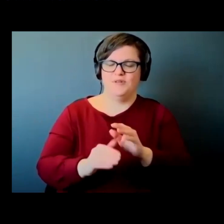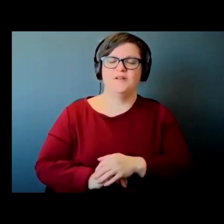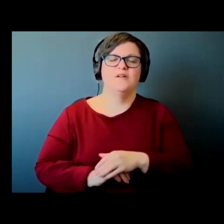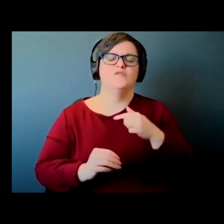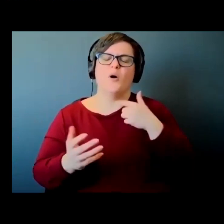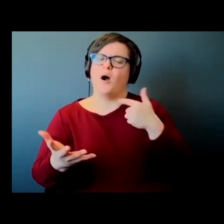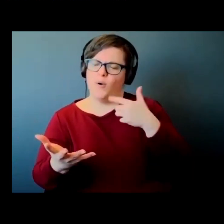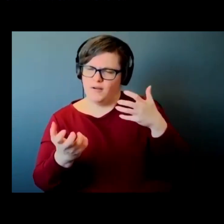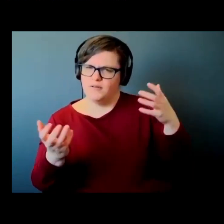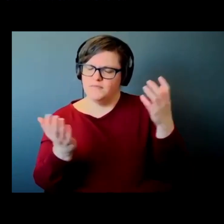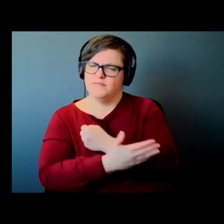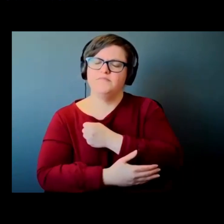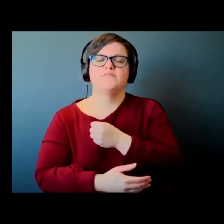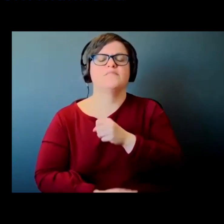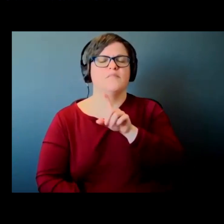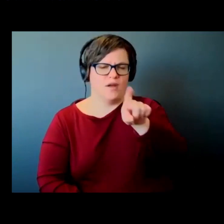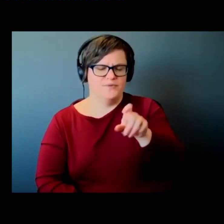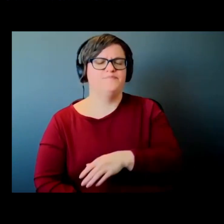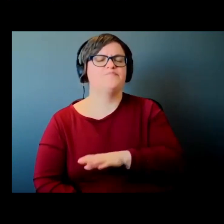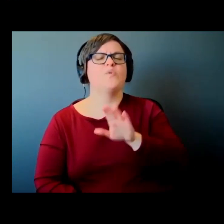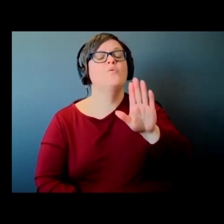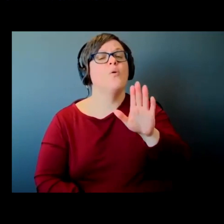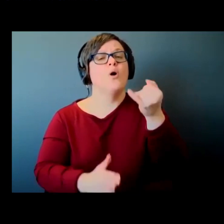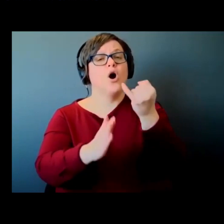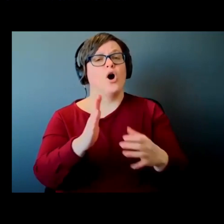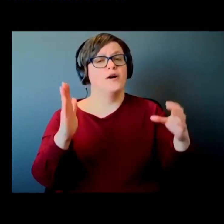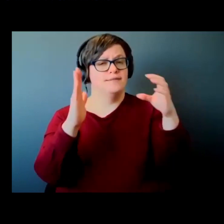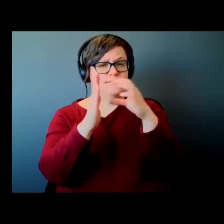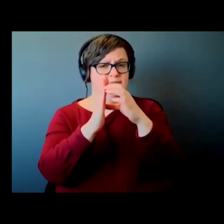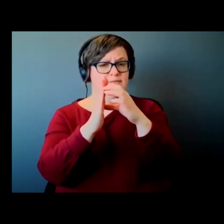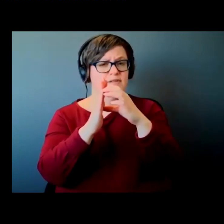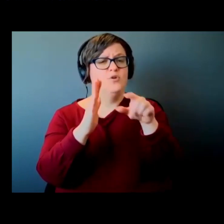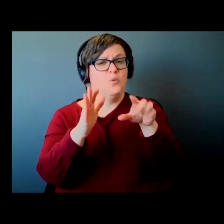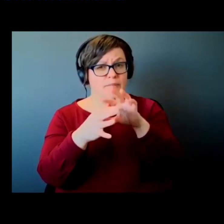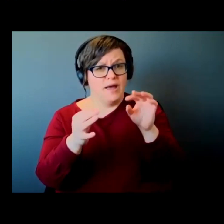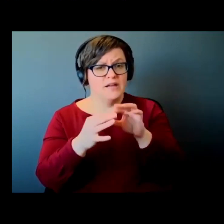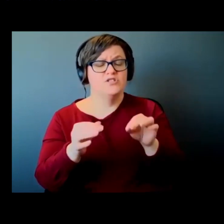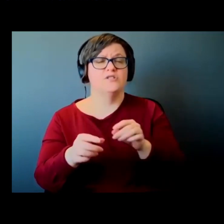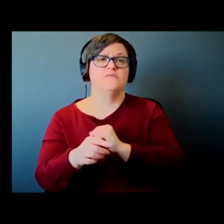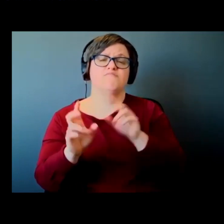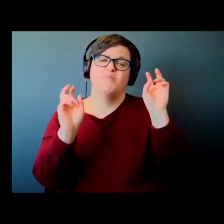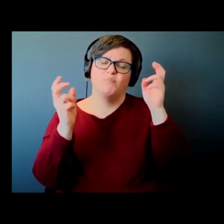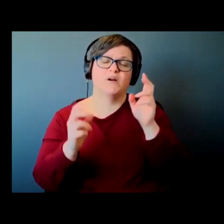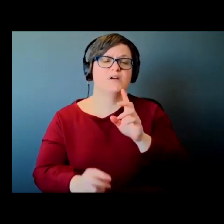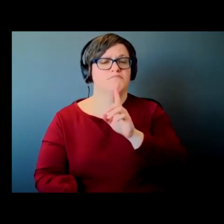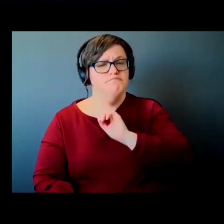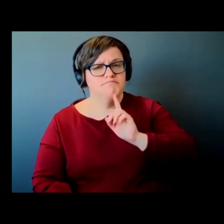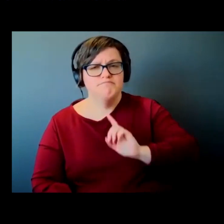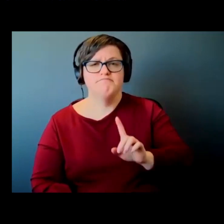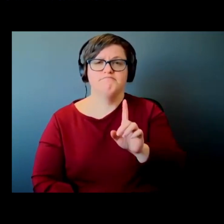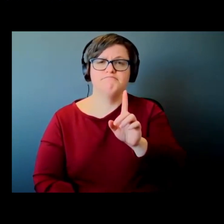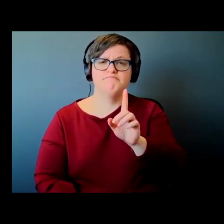in your artist statement, you mentioned isolation and things like that. And so